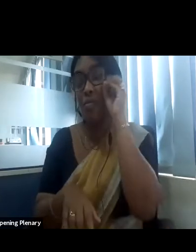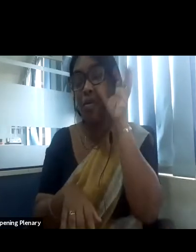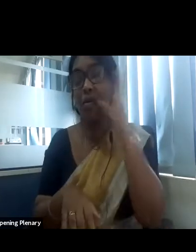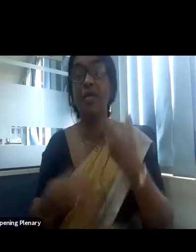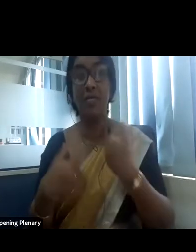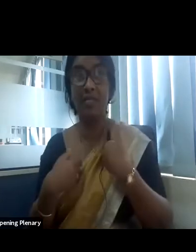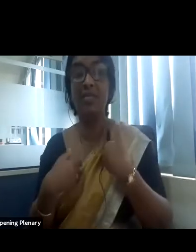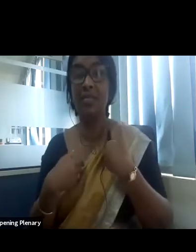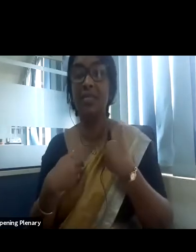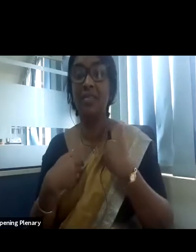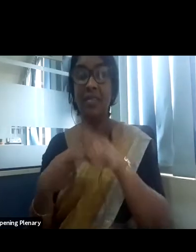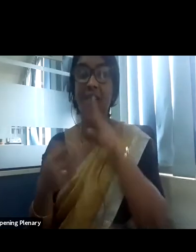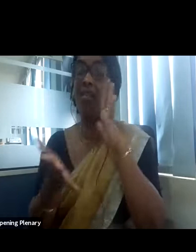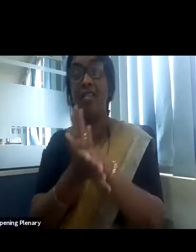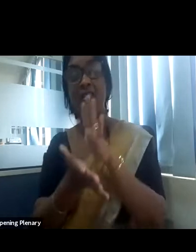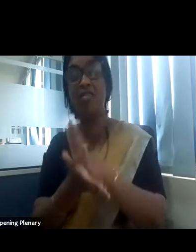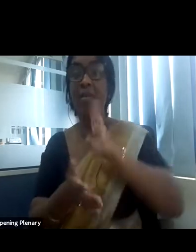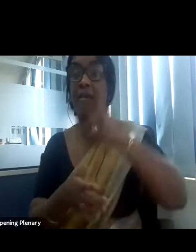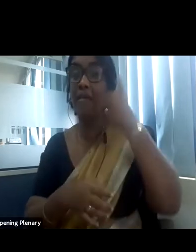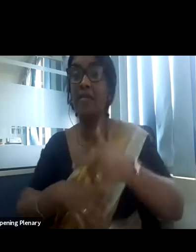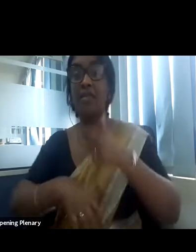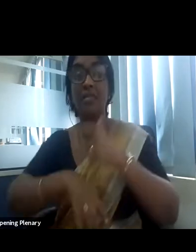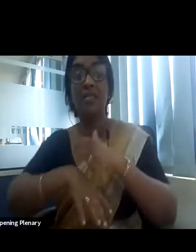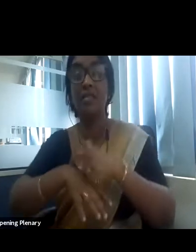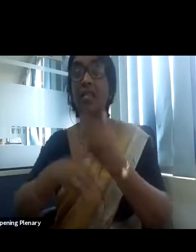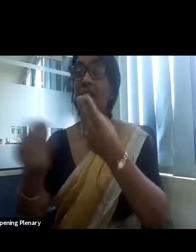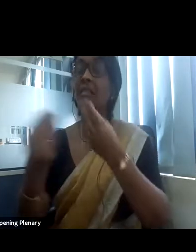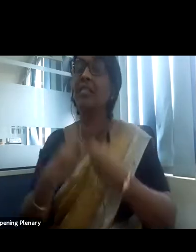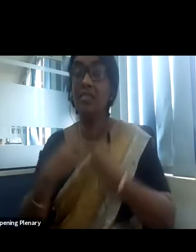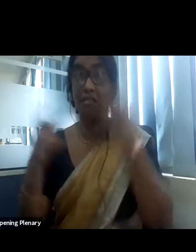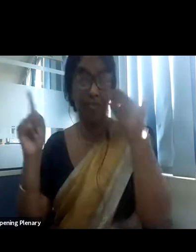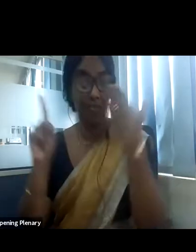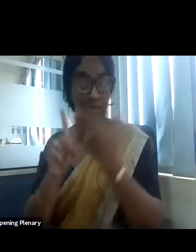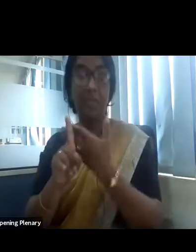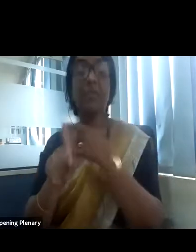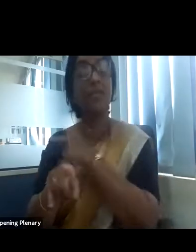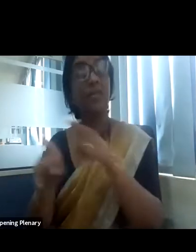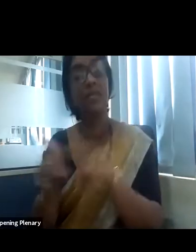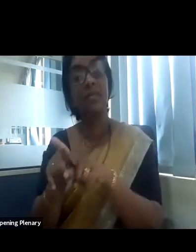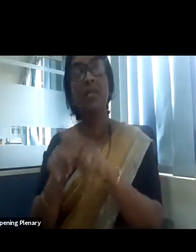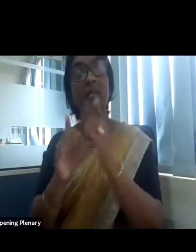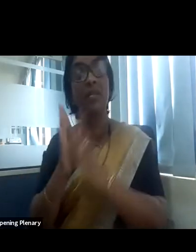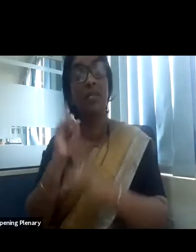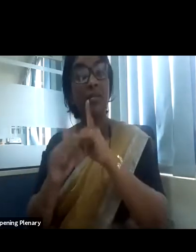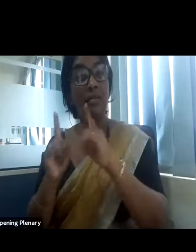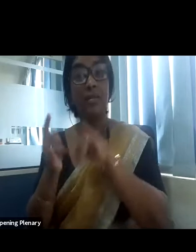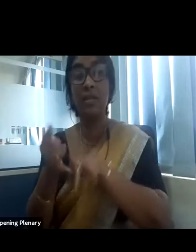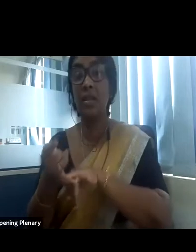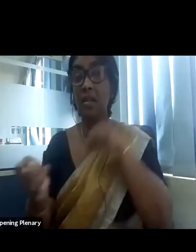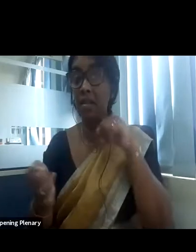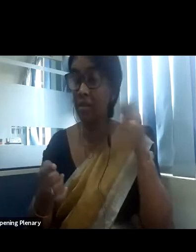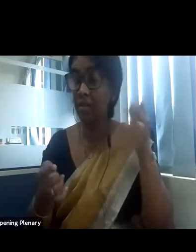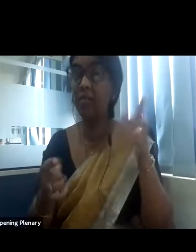important event. So let me start by greeting Mr. Secretary, Ministry of Economic Policies and Plan